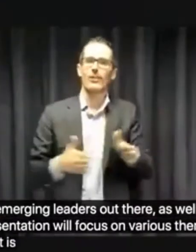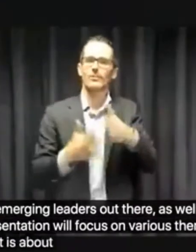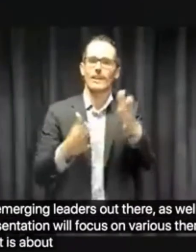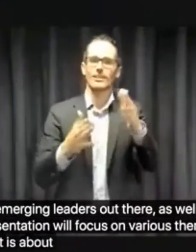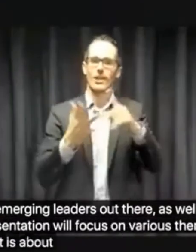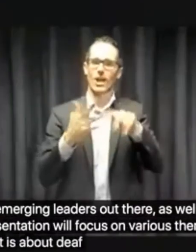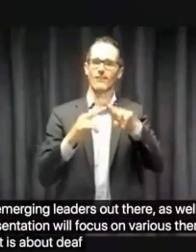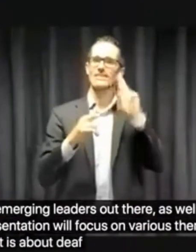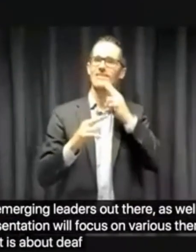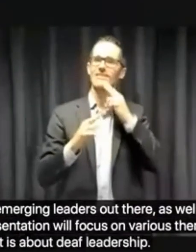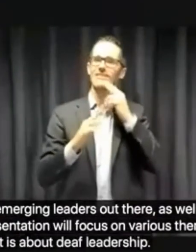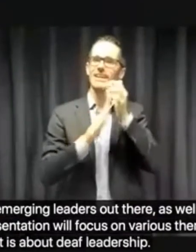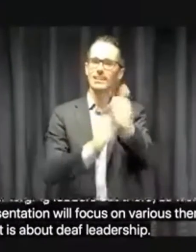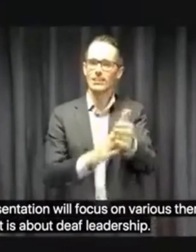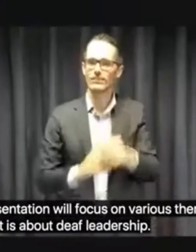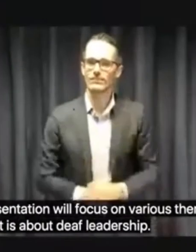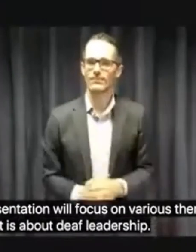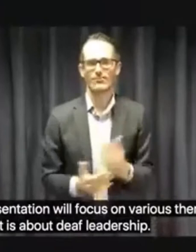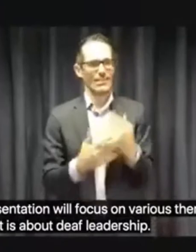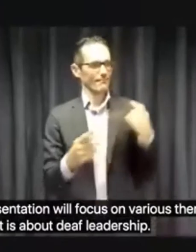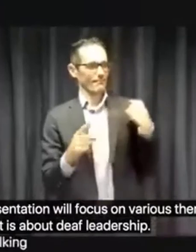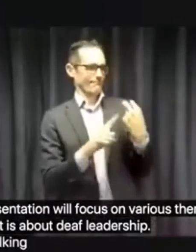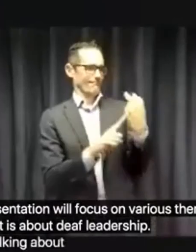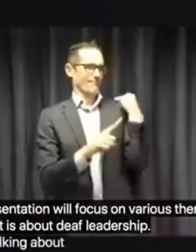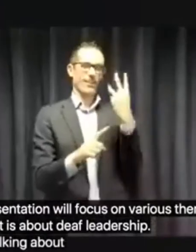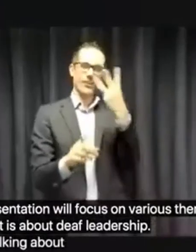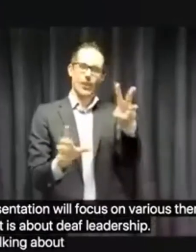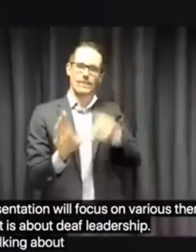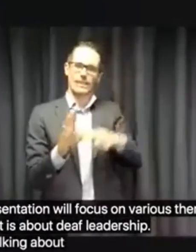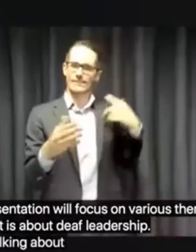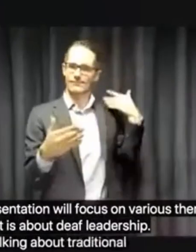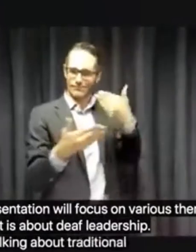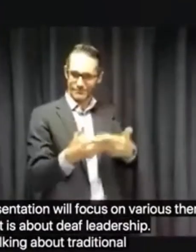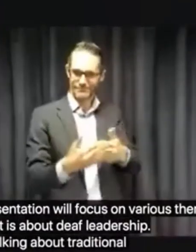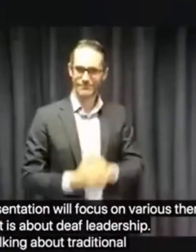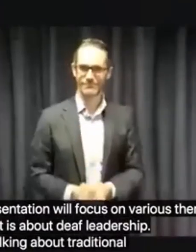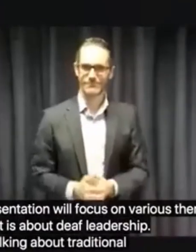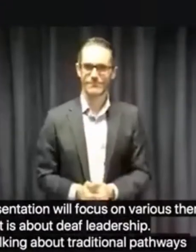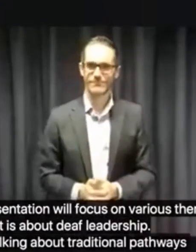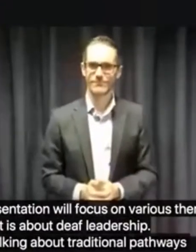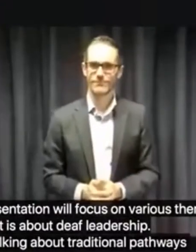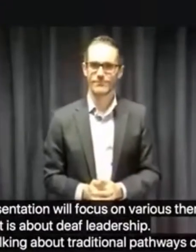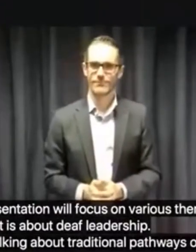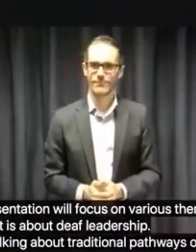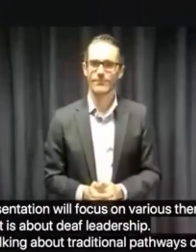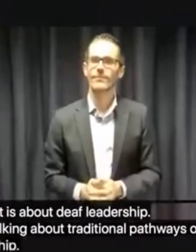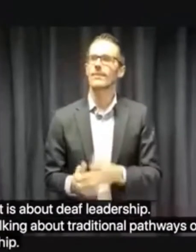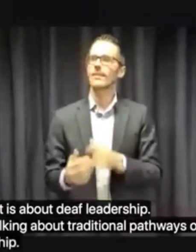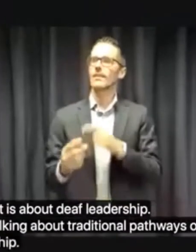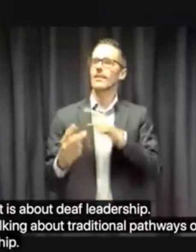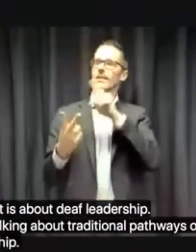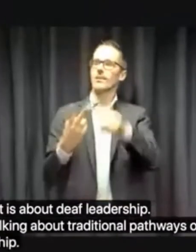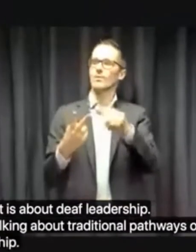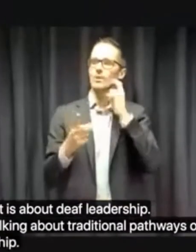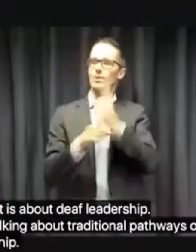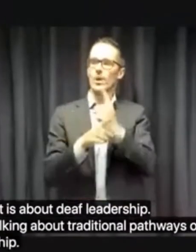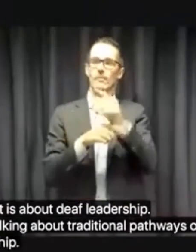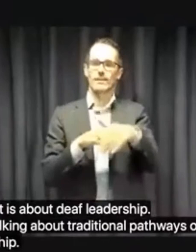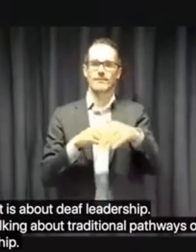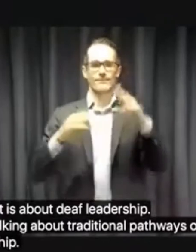about traditional pathways of deaf leadership and look back at what's occurred in the space of 30